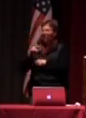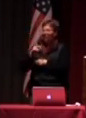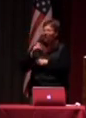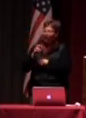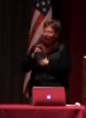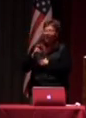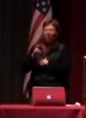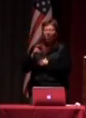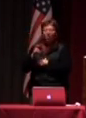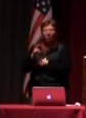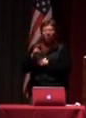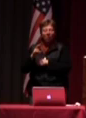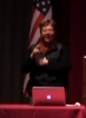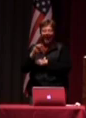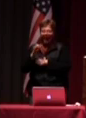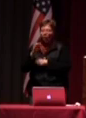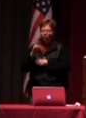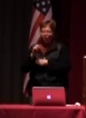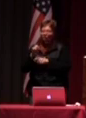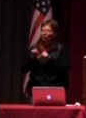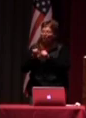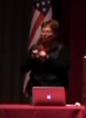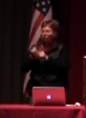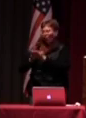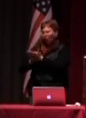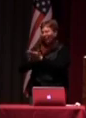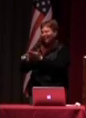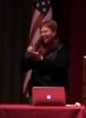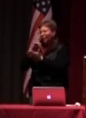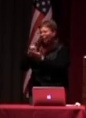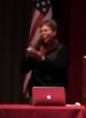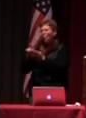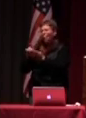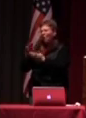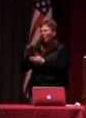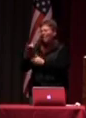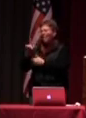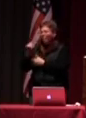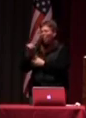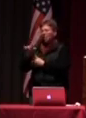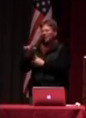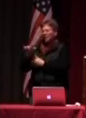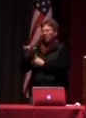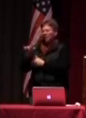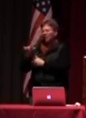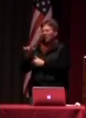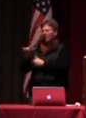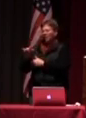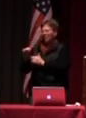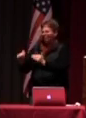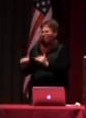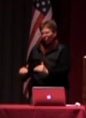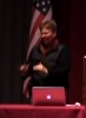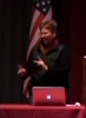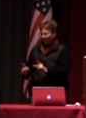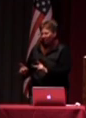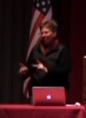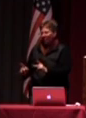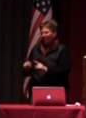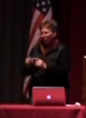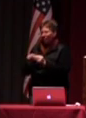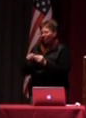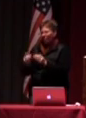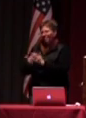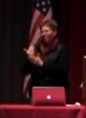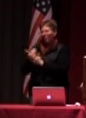were also particularly praised for supposedly molding primitive savage peoples into modern nation states. And finally,